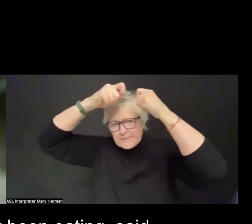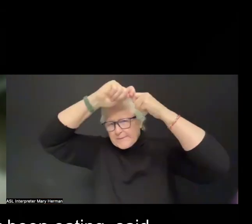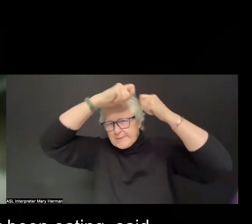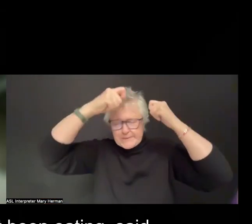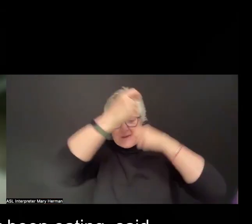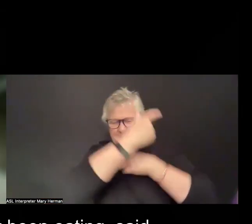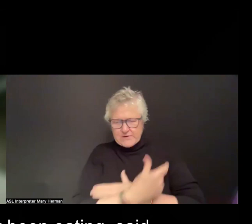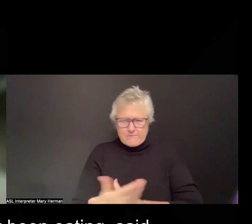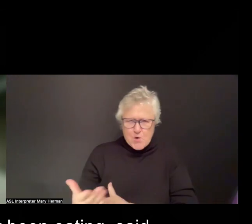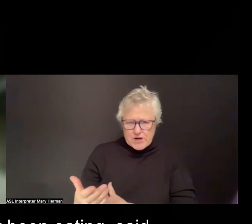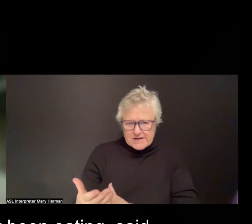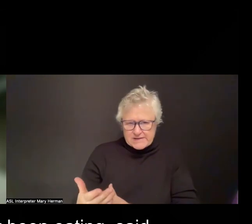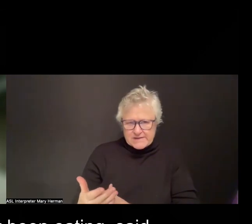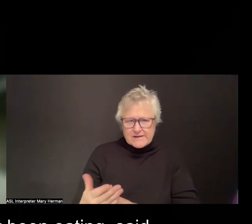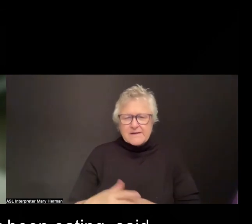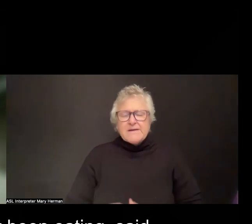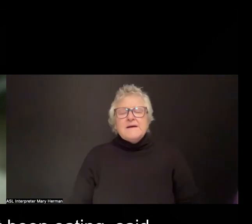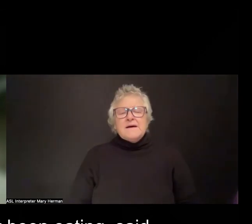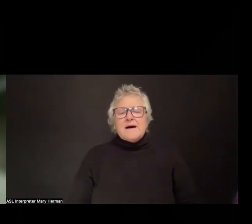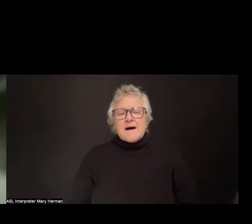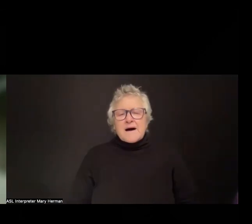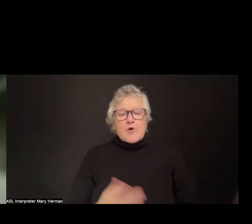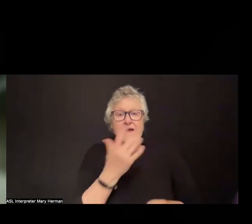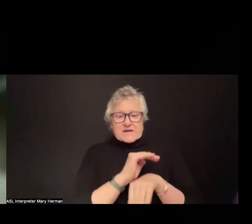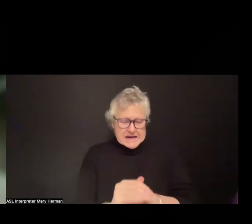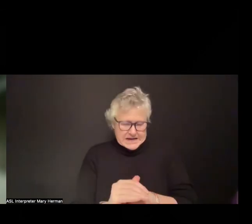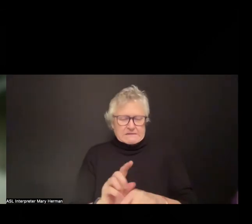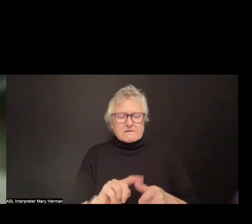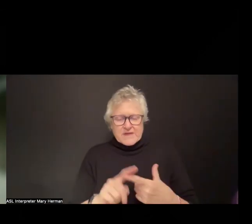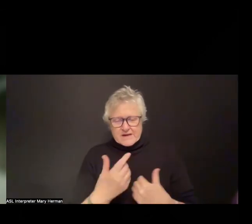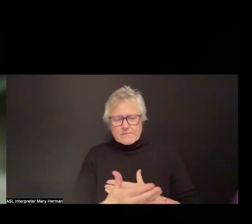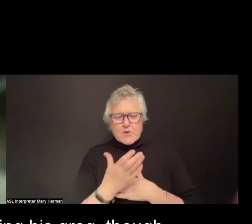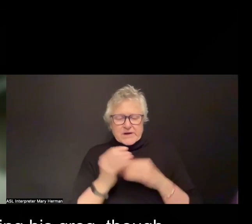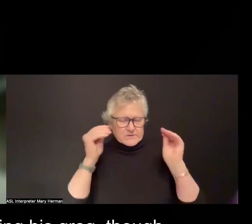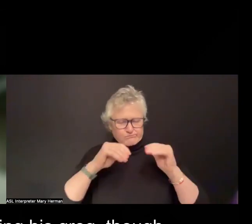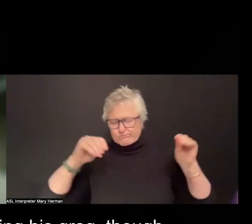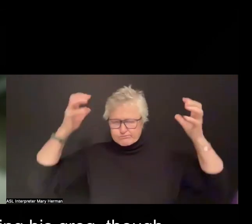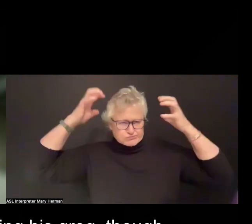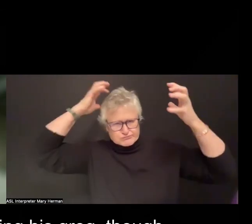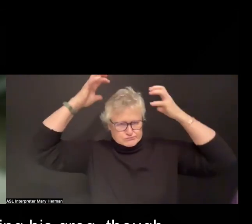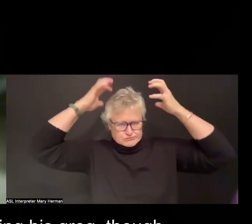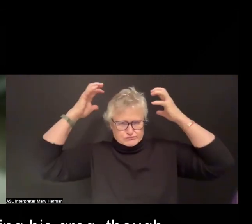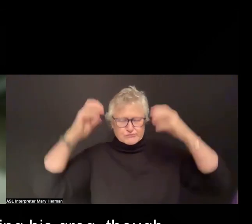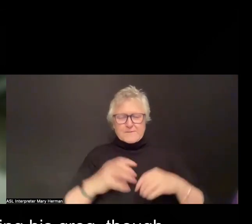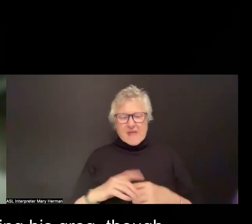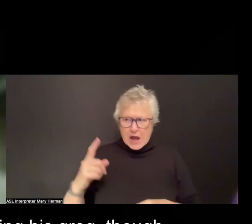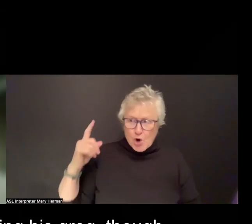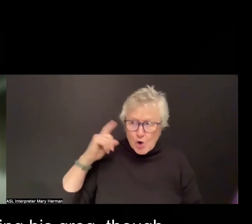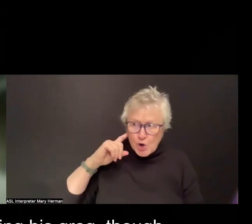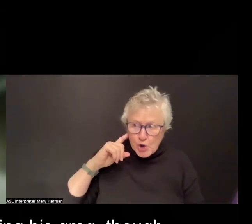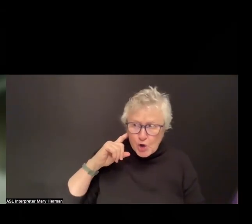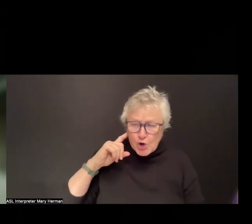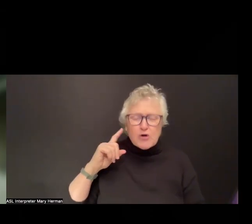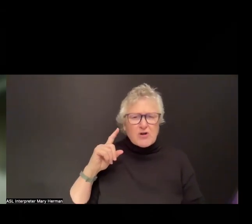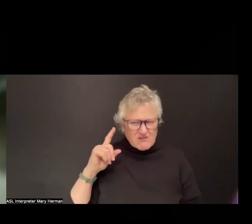heard he hasn't been eating," said Sarah Wilds with proprietary authority from under the straw hat. "Bet he's been drinking his grog, though," I said with some sympathy,